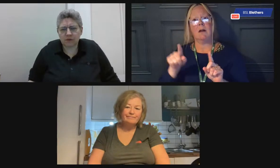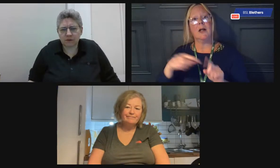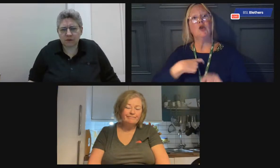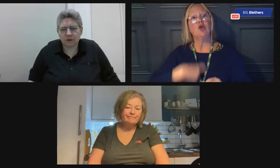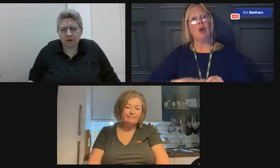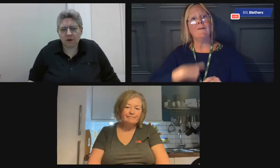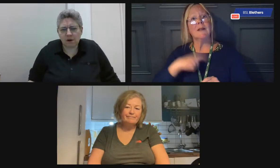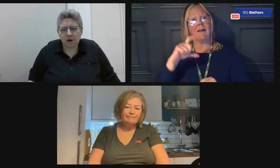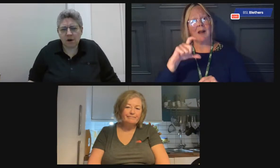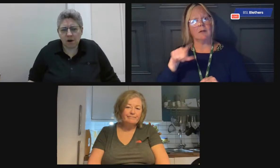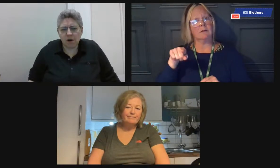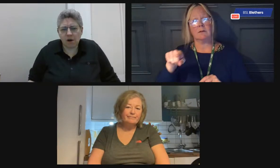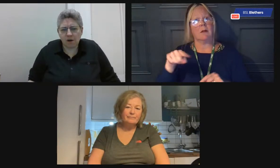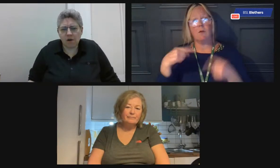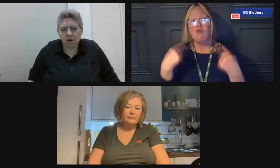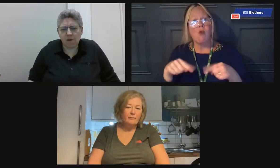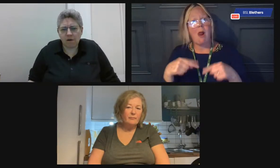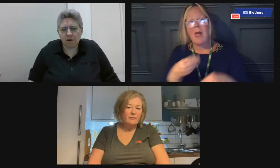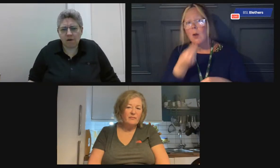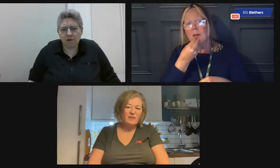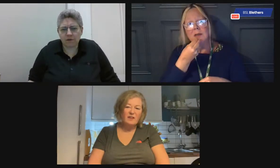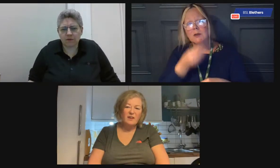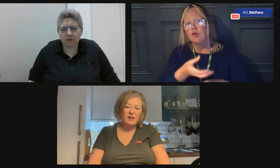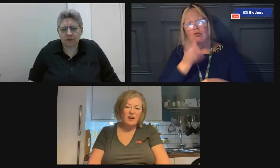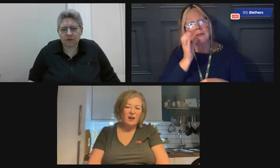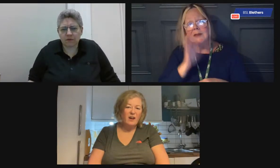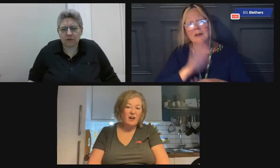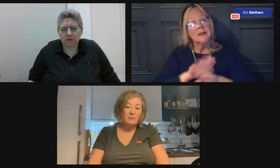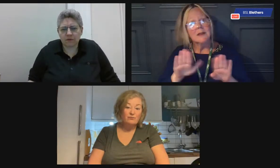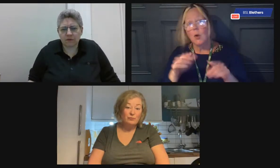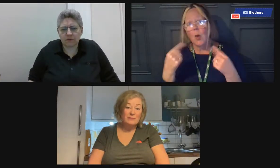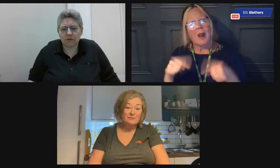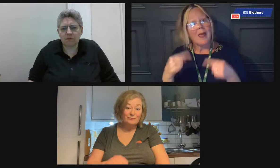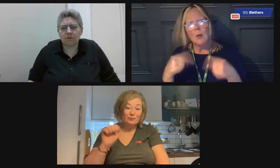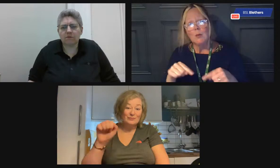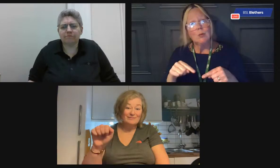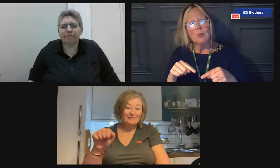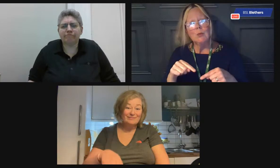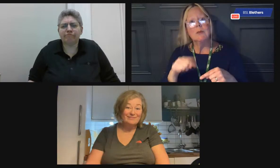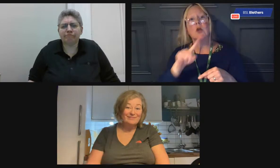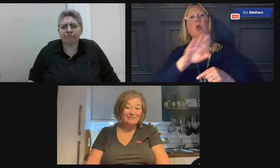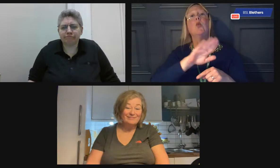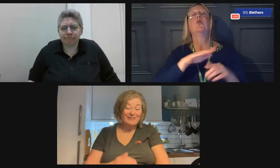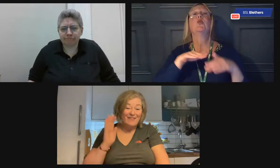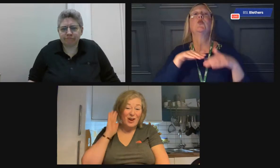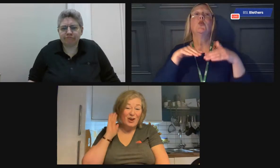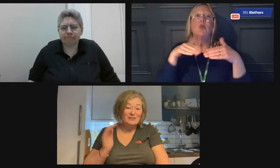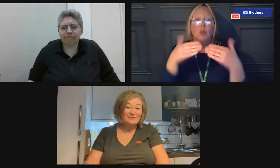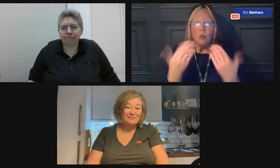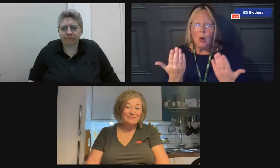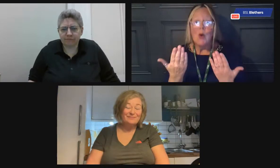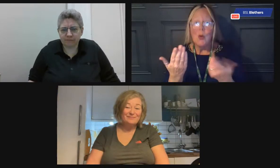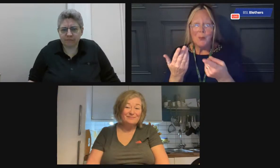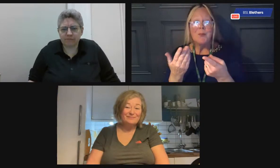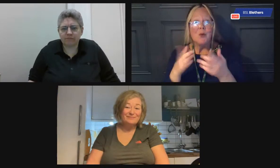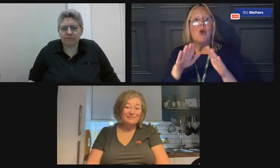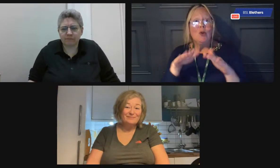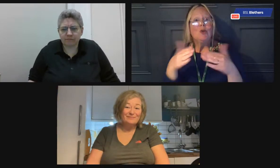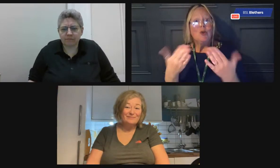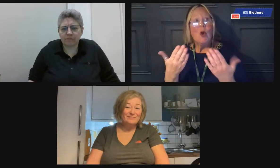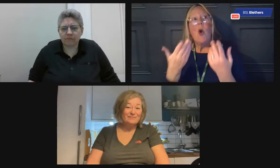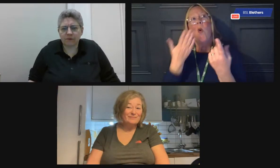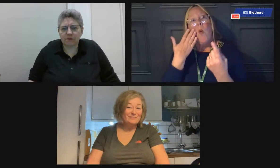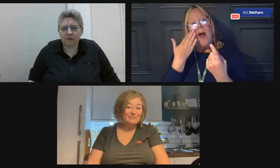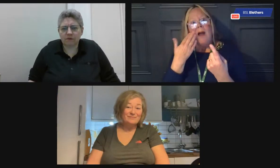treatment plan. So they had esophageal cancer, and with that, you're not allowed to take liquids through the throat,